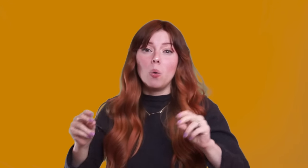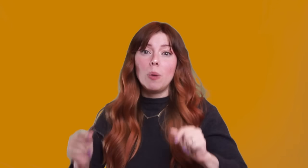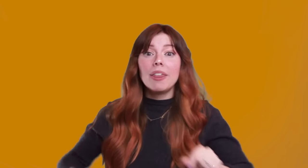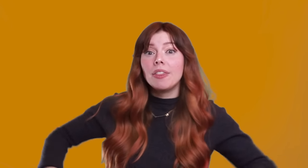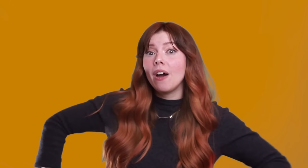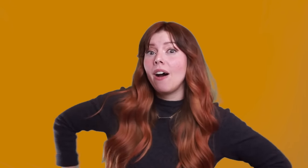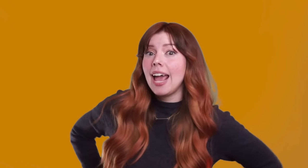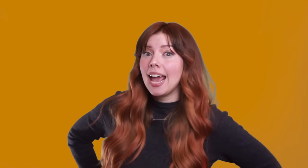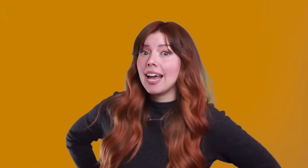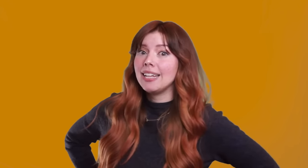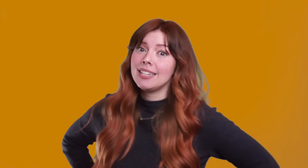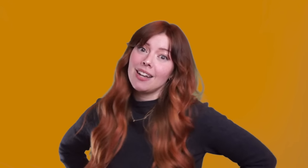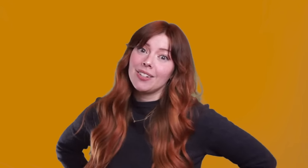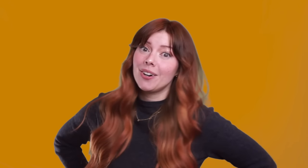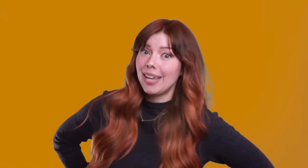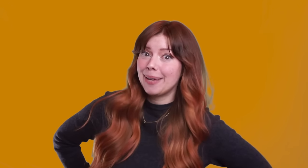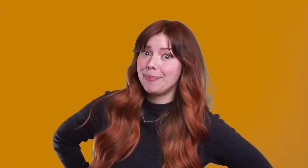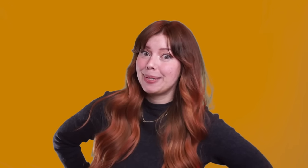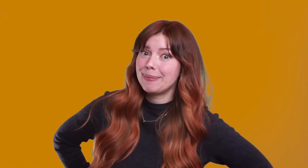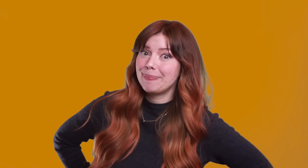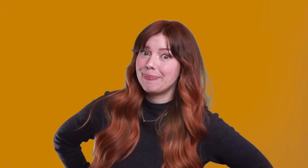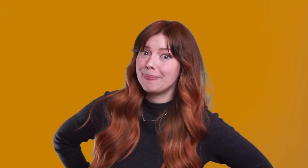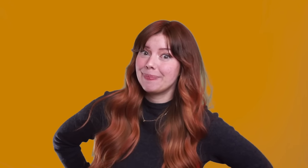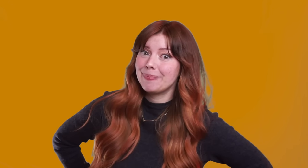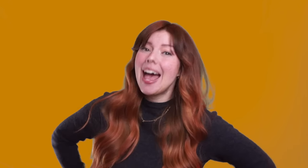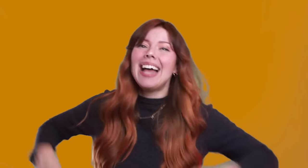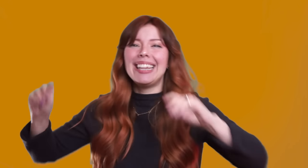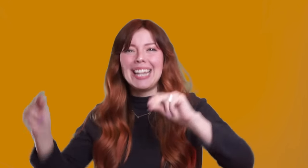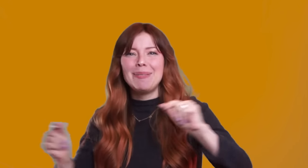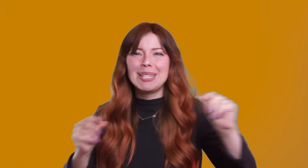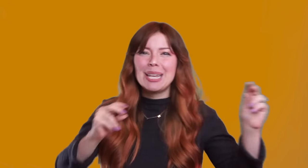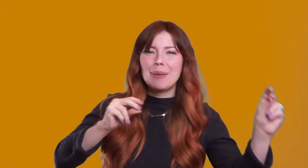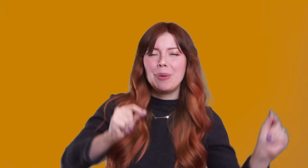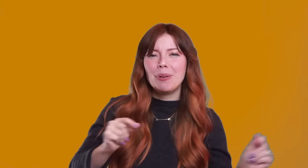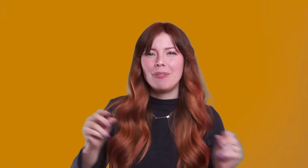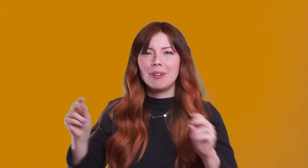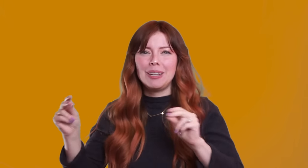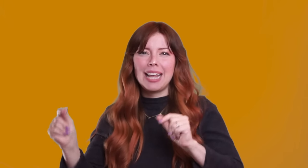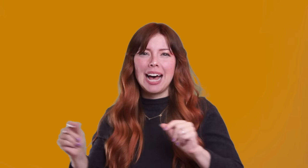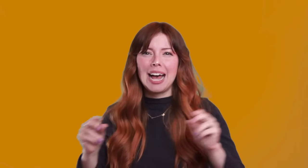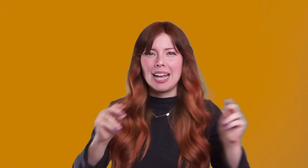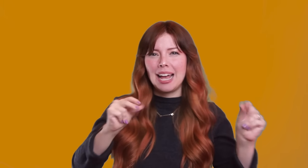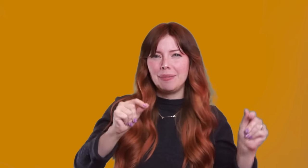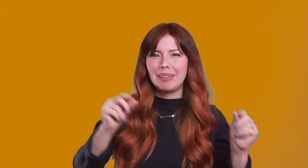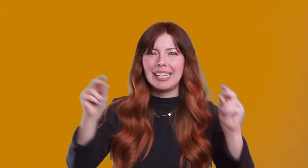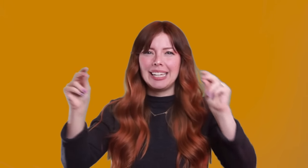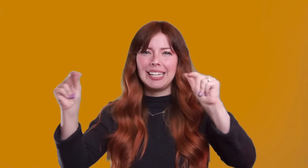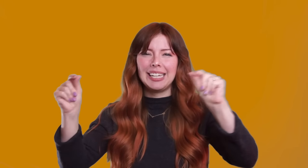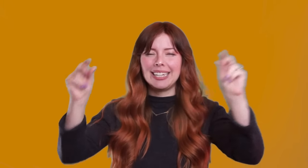With your hands on your hips. Let me see a beautiful line,